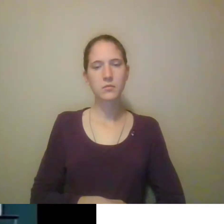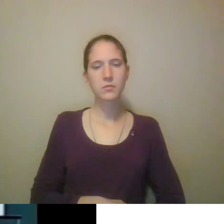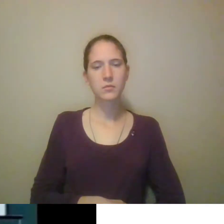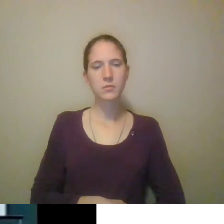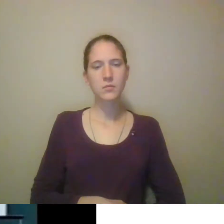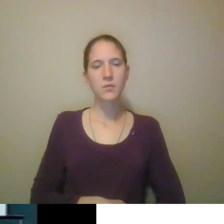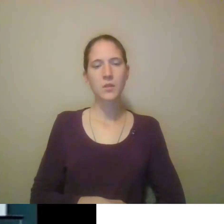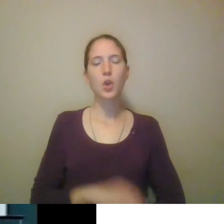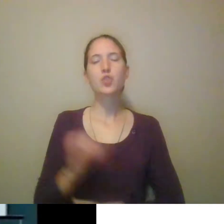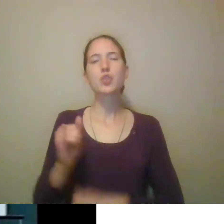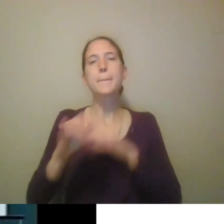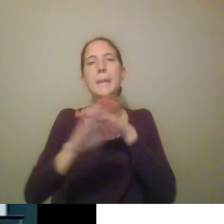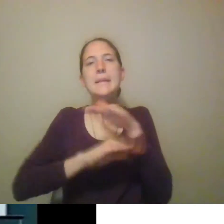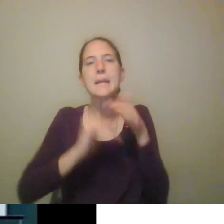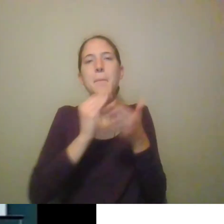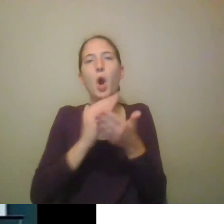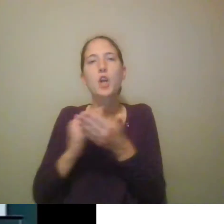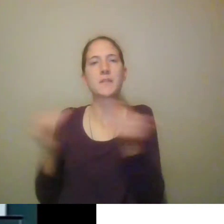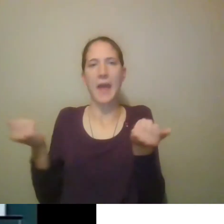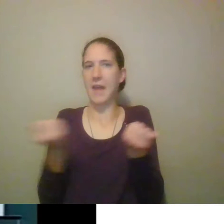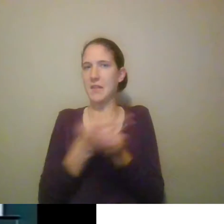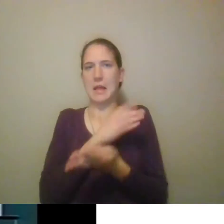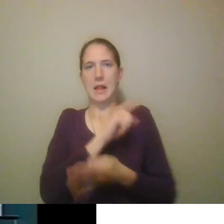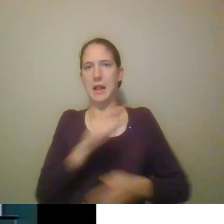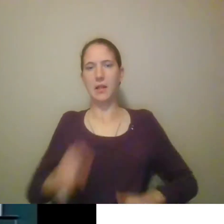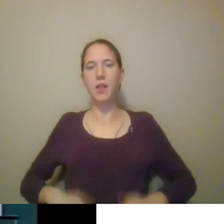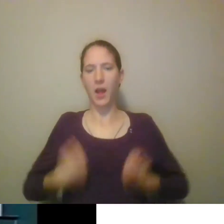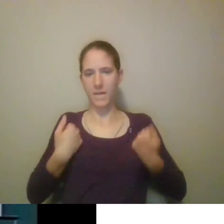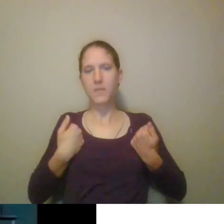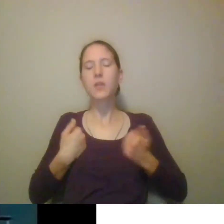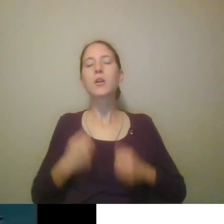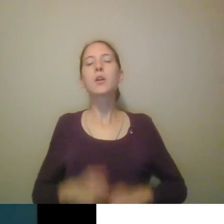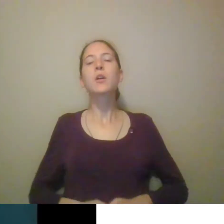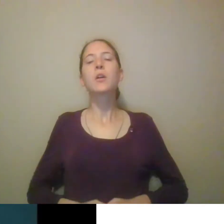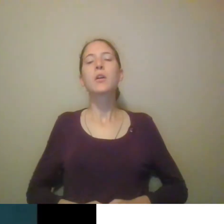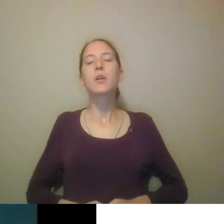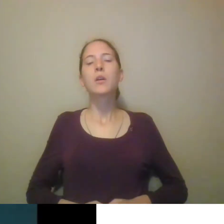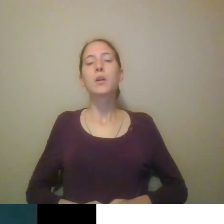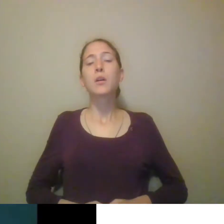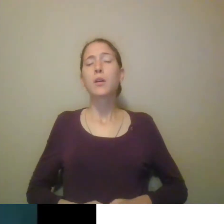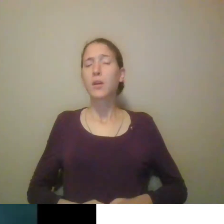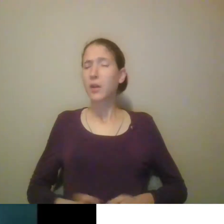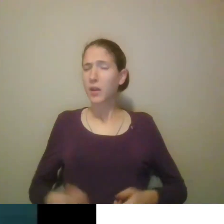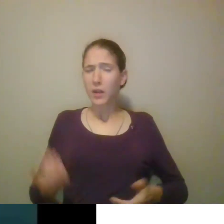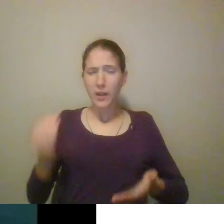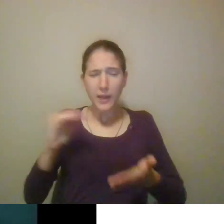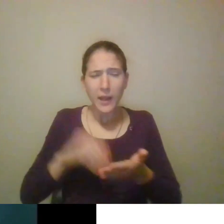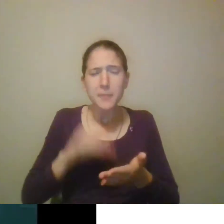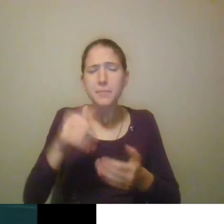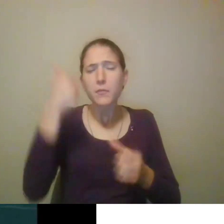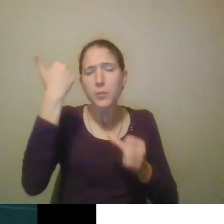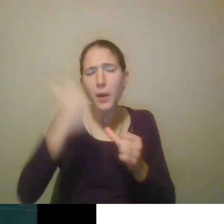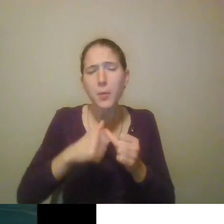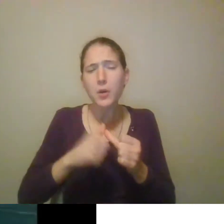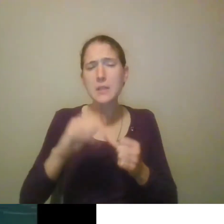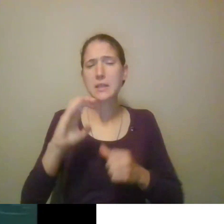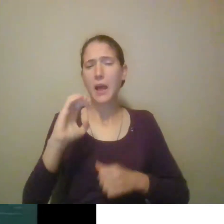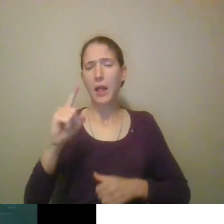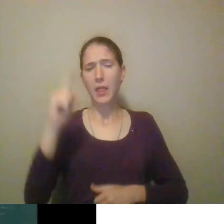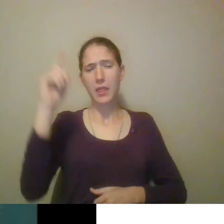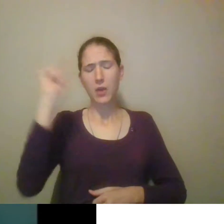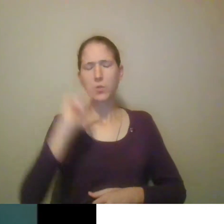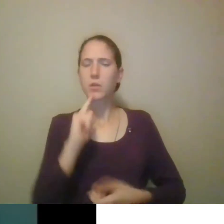the building blocks. Cells are the building blocks of all living things. All right, that cell theory, again, is very important. And as we were